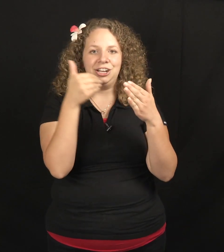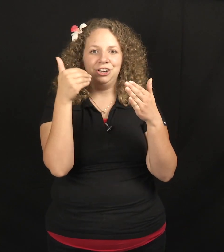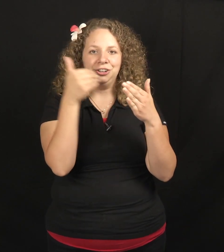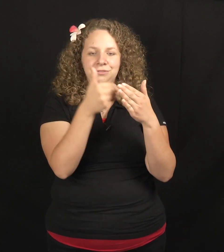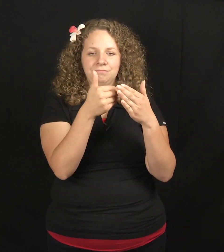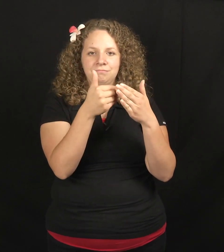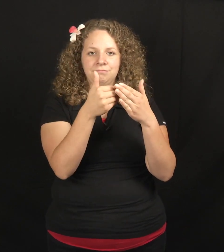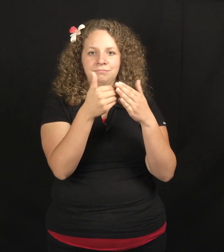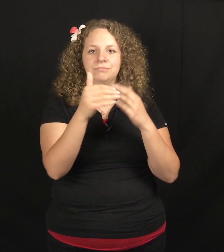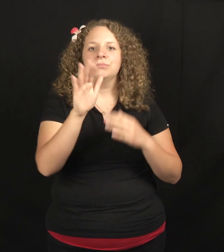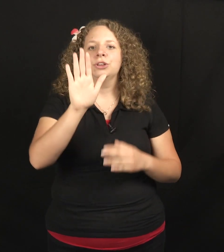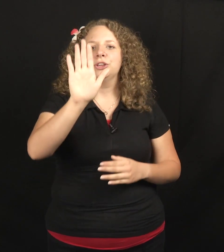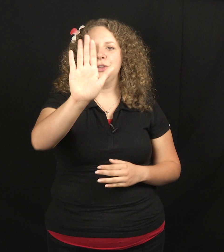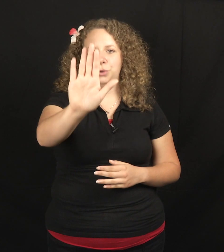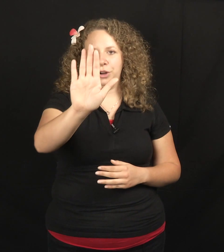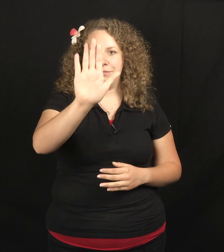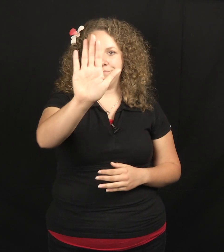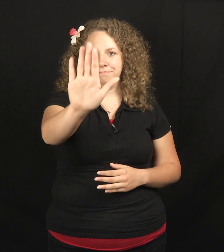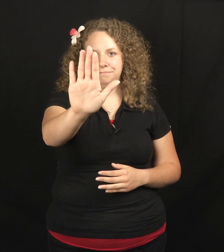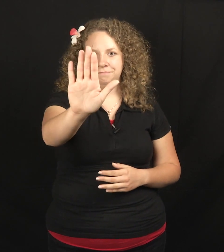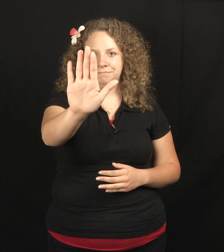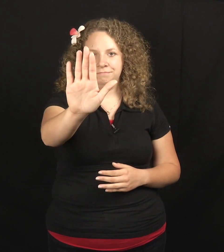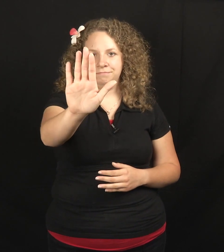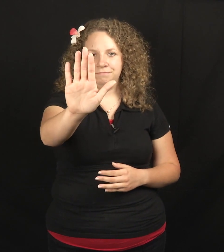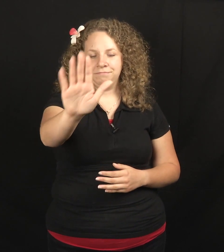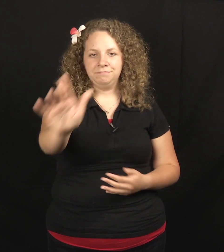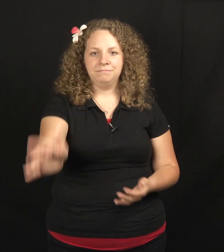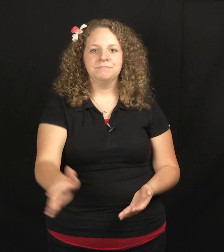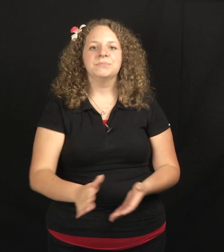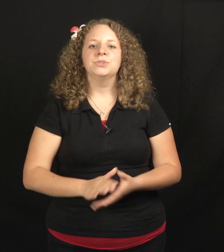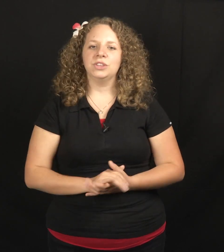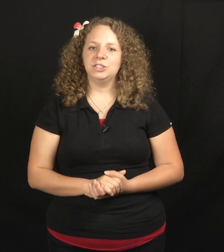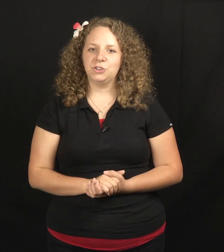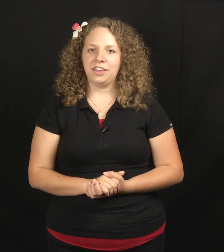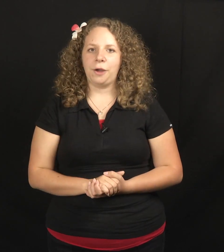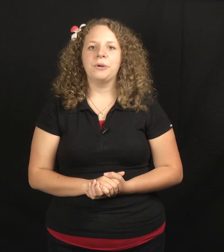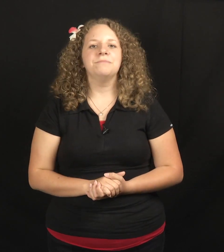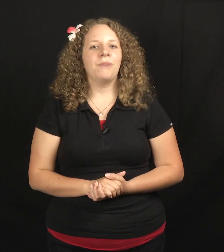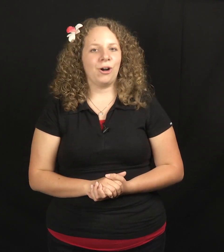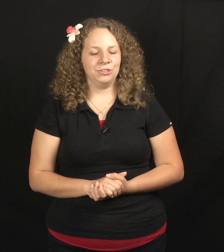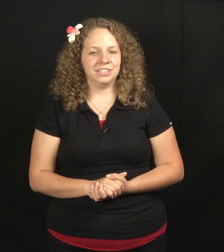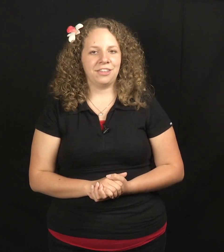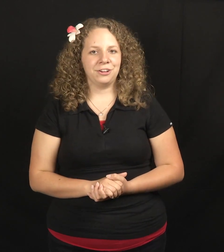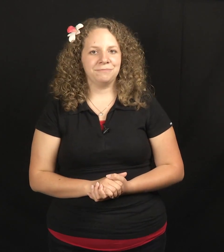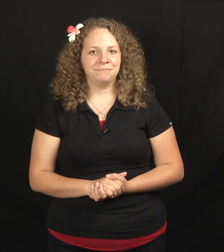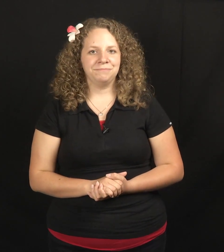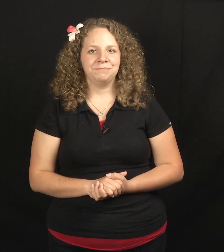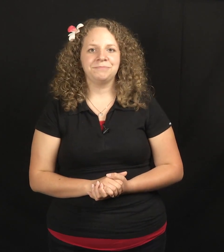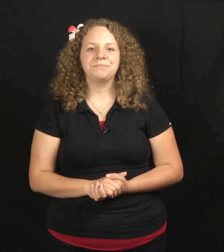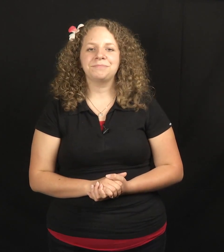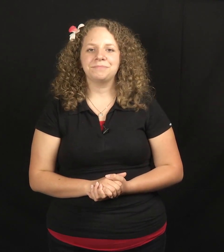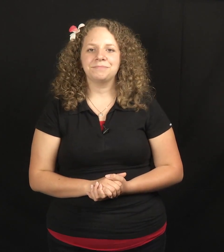near, your. So let's try that one all together.